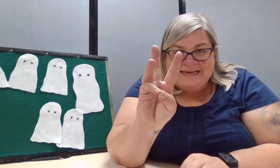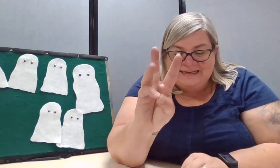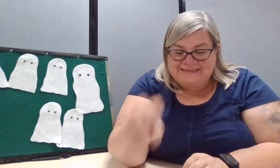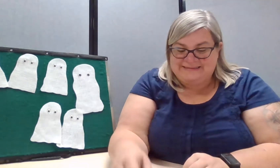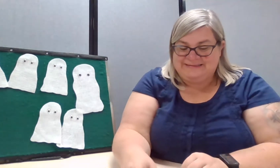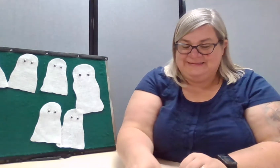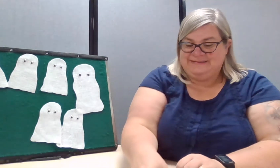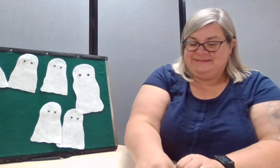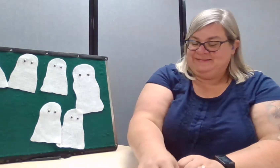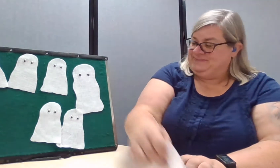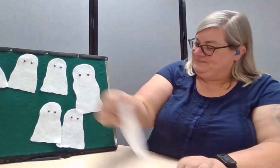6,